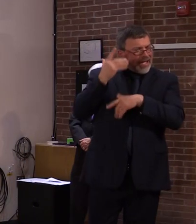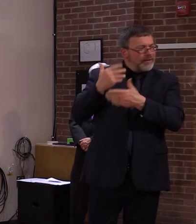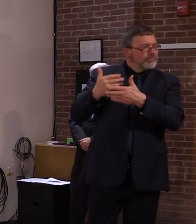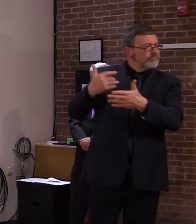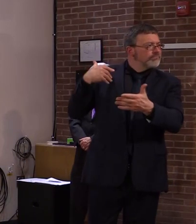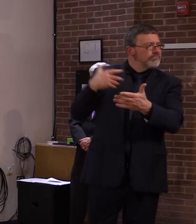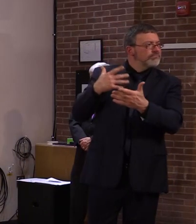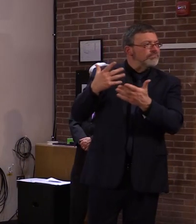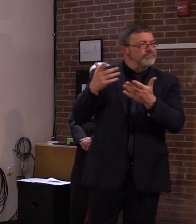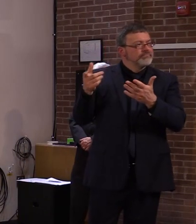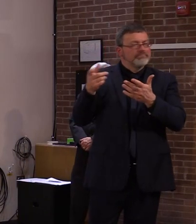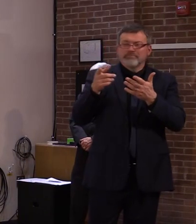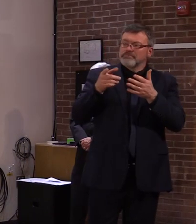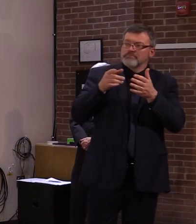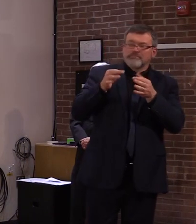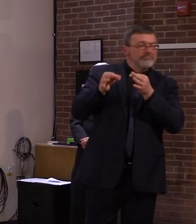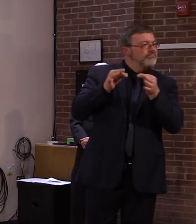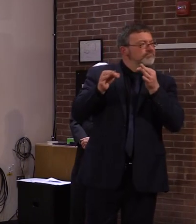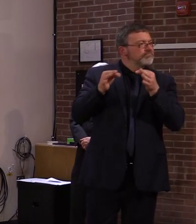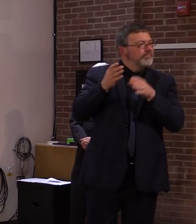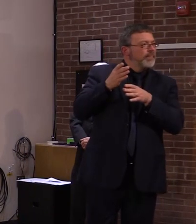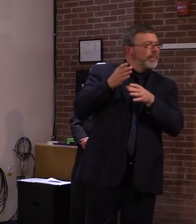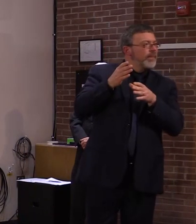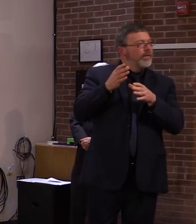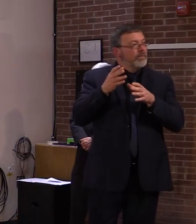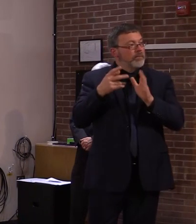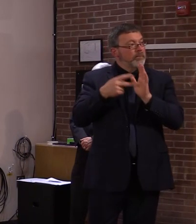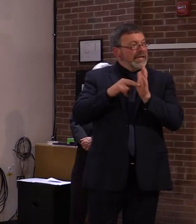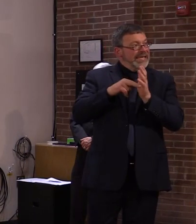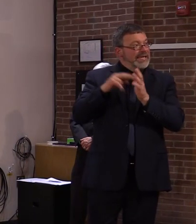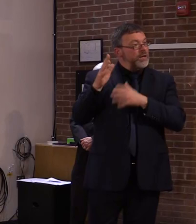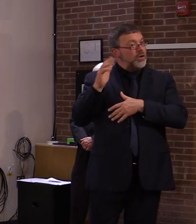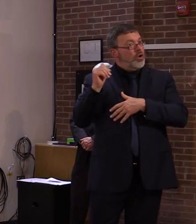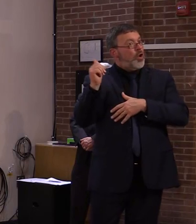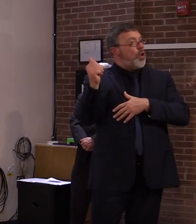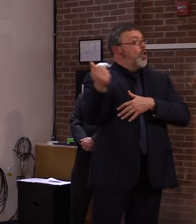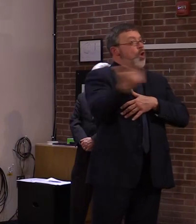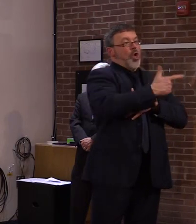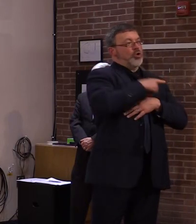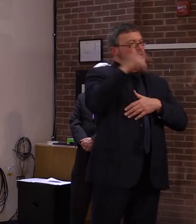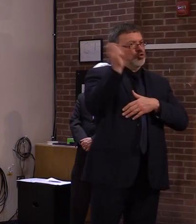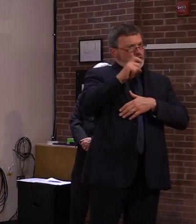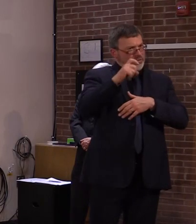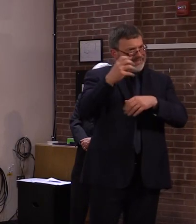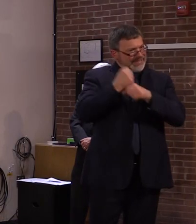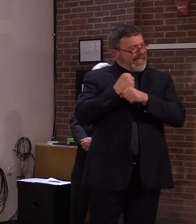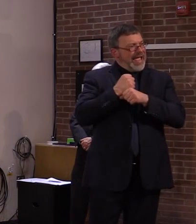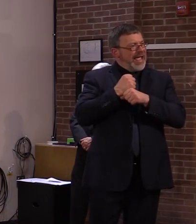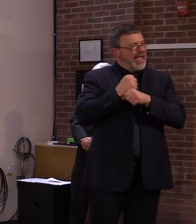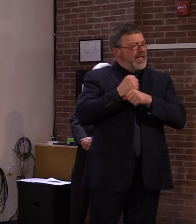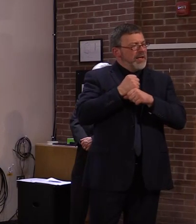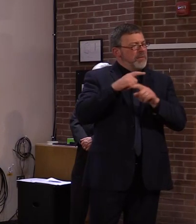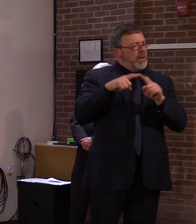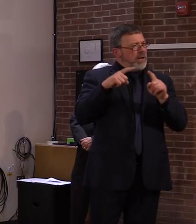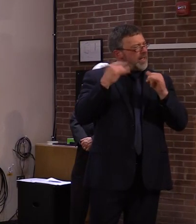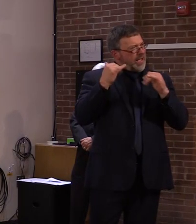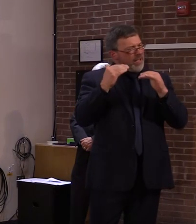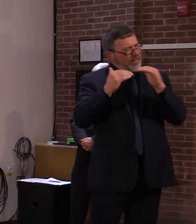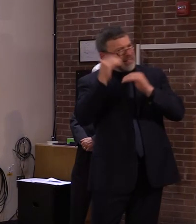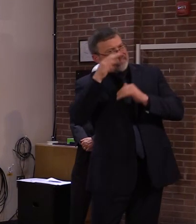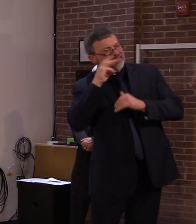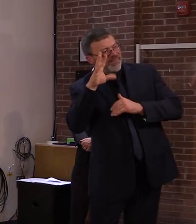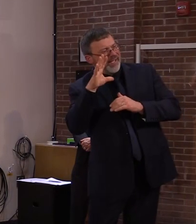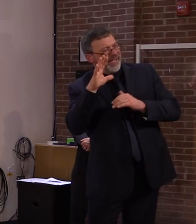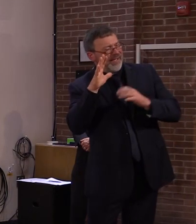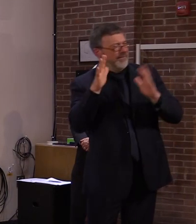fine line here between saying that everyone should get a booster and limiting it to how some other states have. I'm just curious